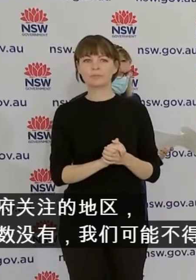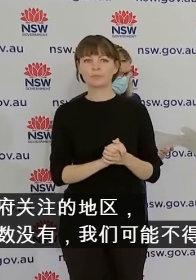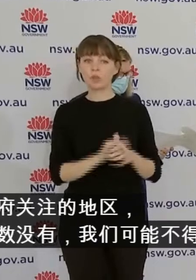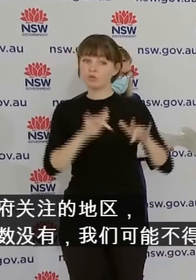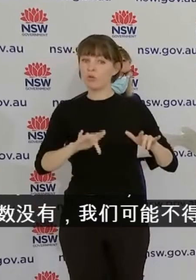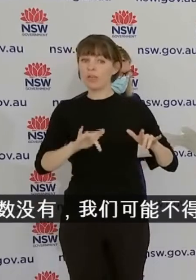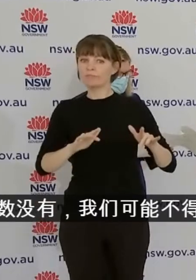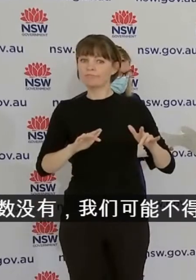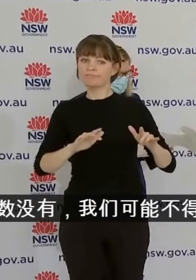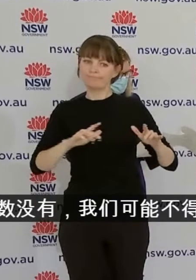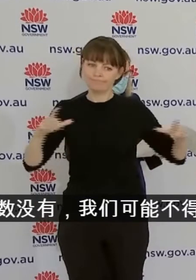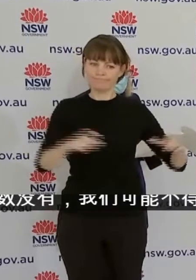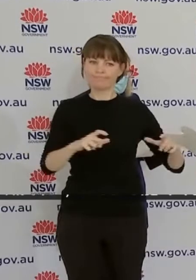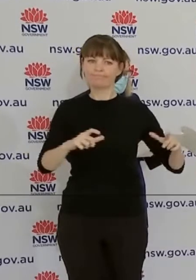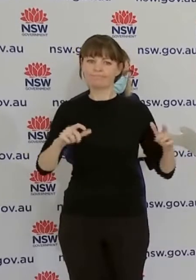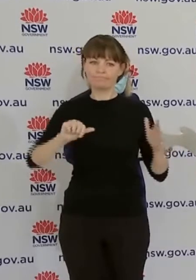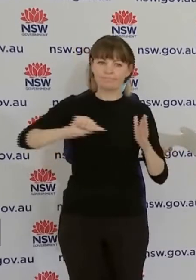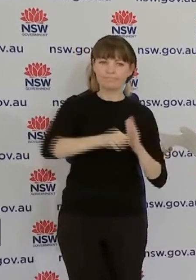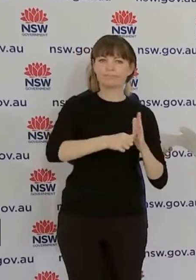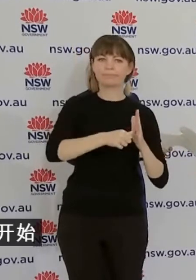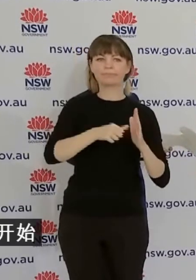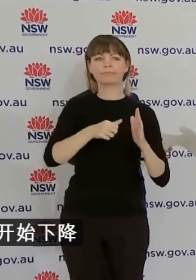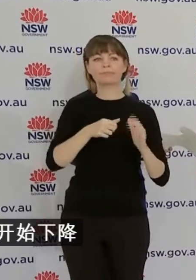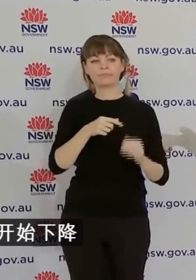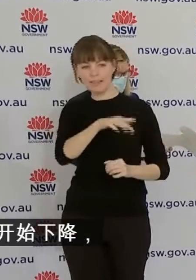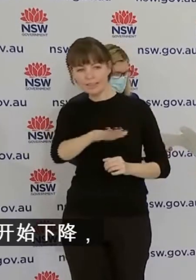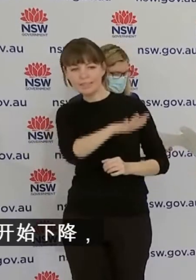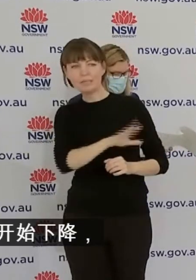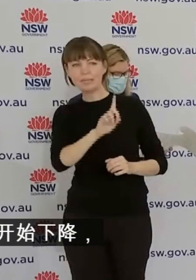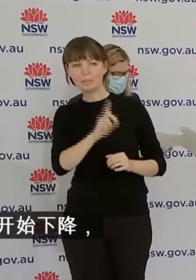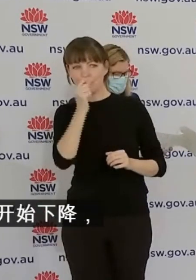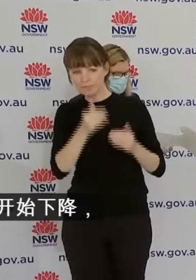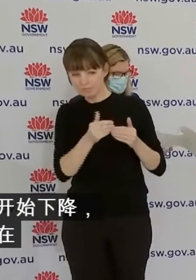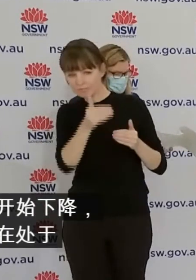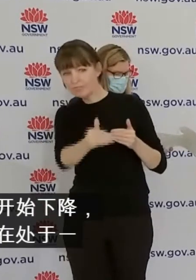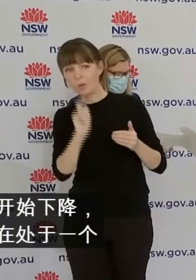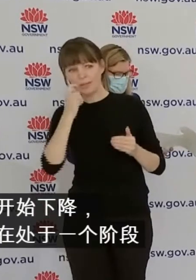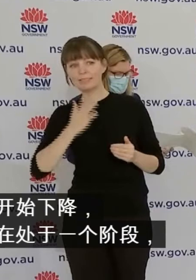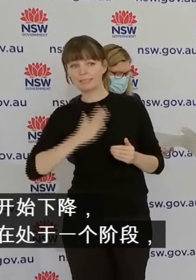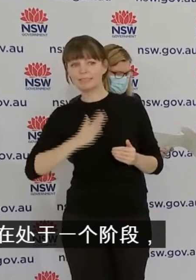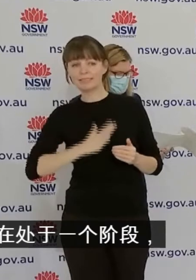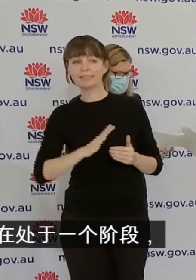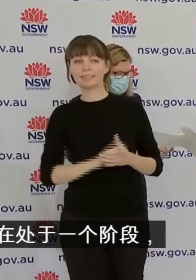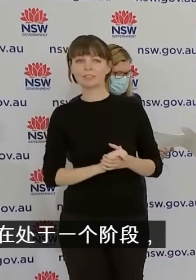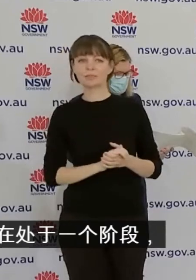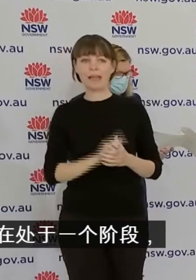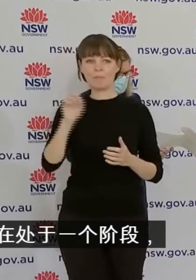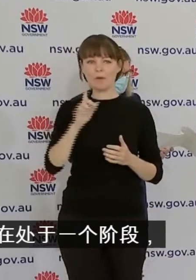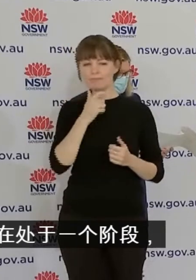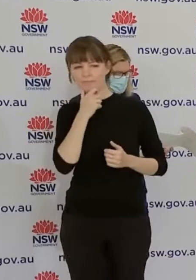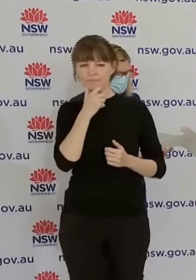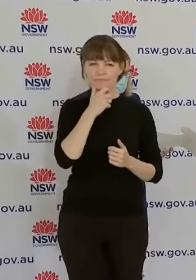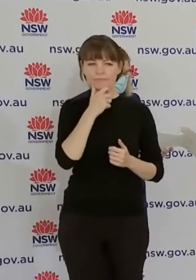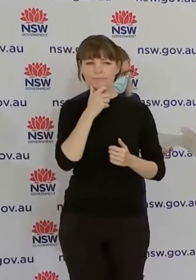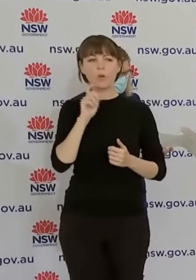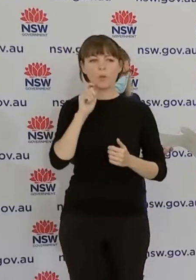case numbers don't at least stabilise or start going down. So we're at a stage there now where those decisions will be provided